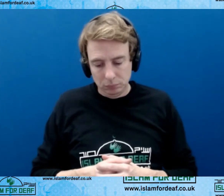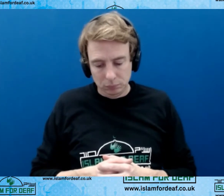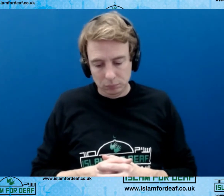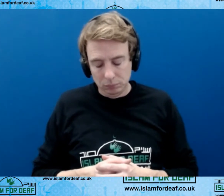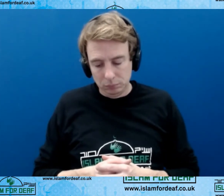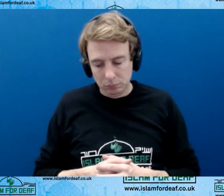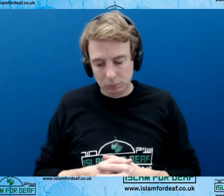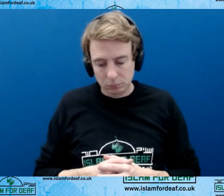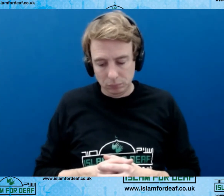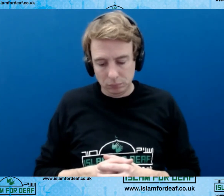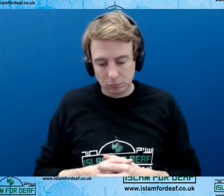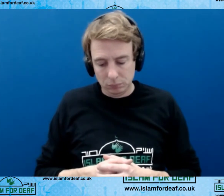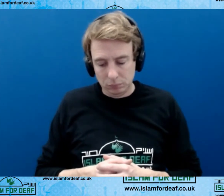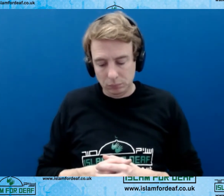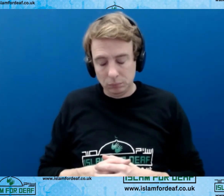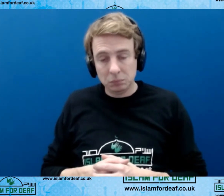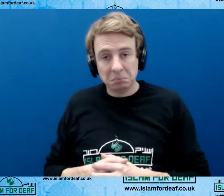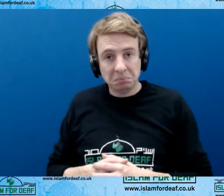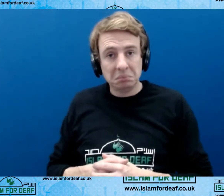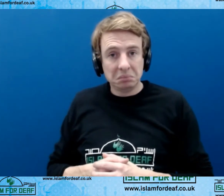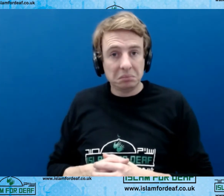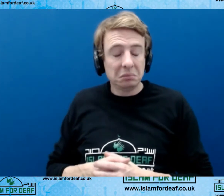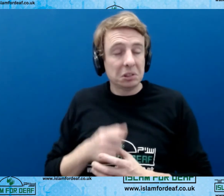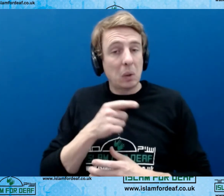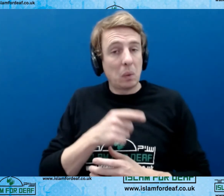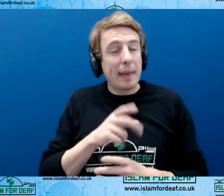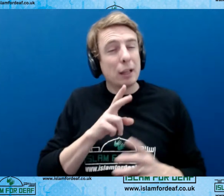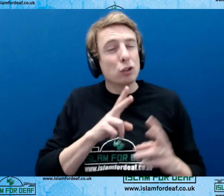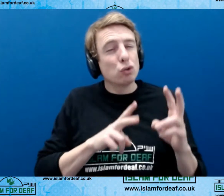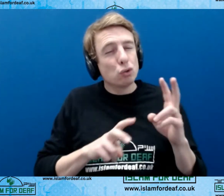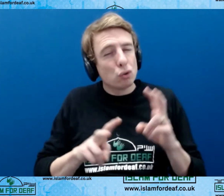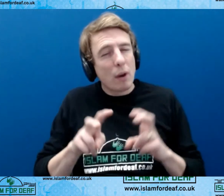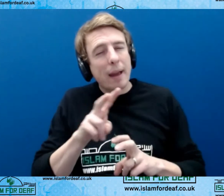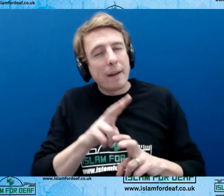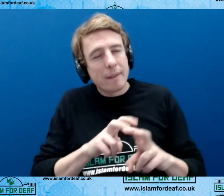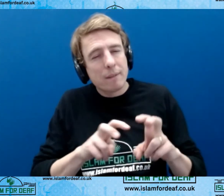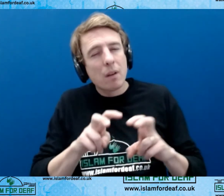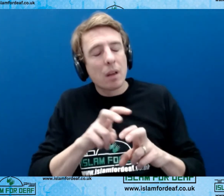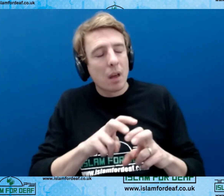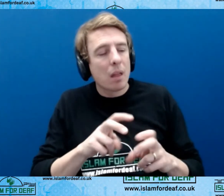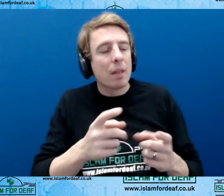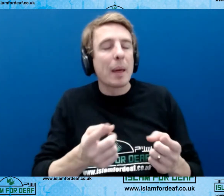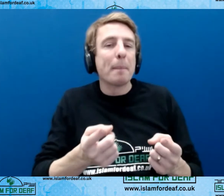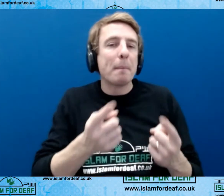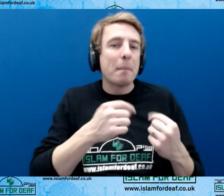So they would come back with all of these things. They would come back from things from their travels,